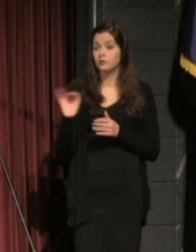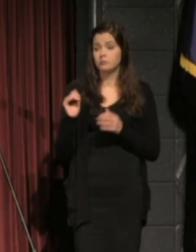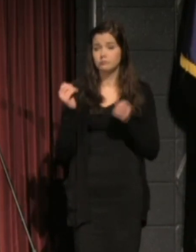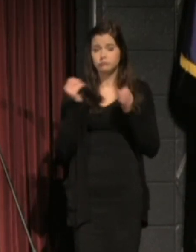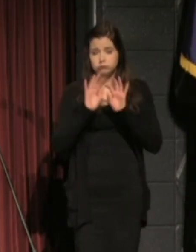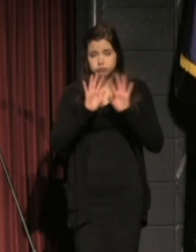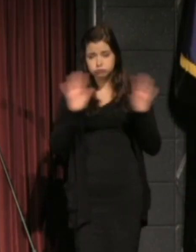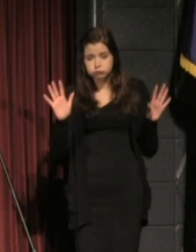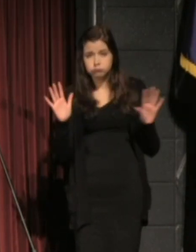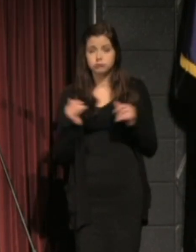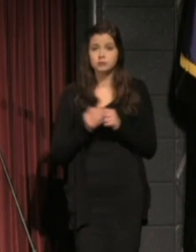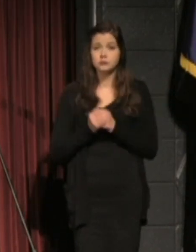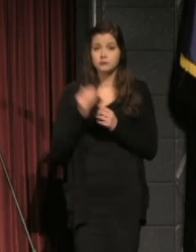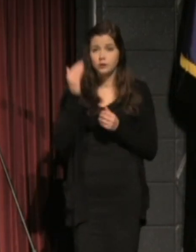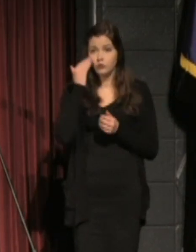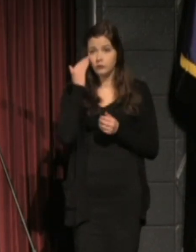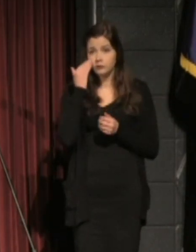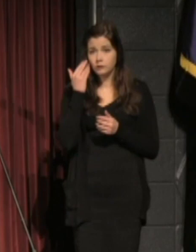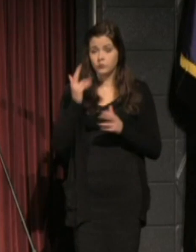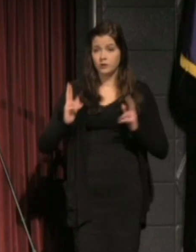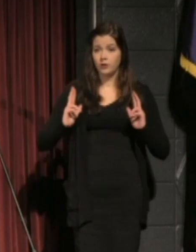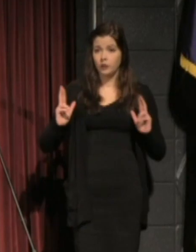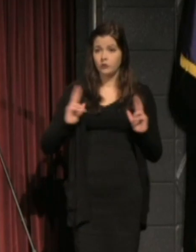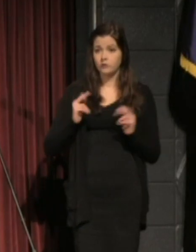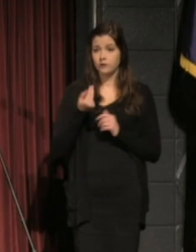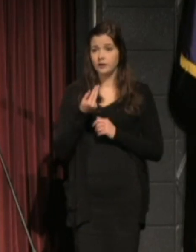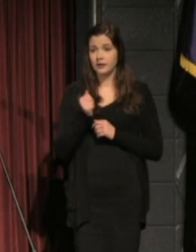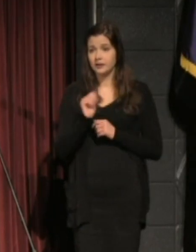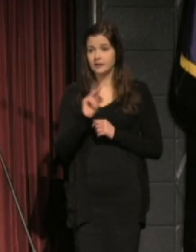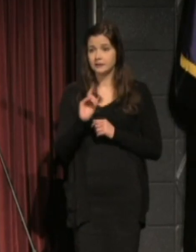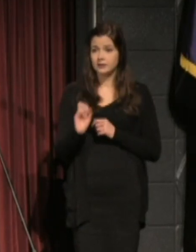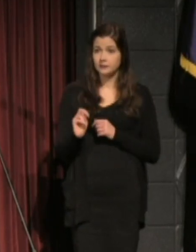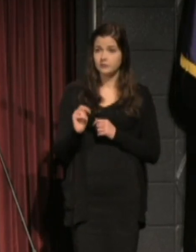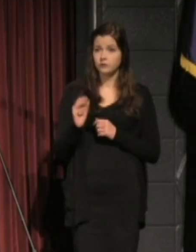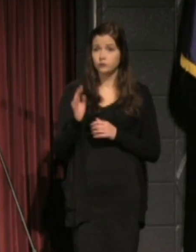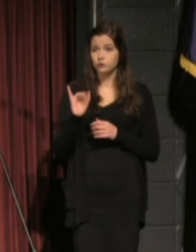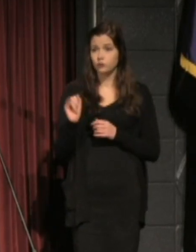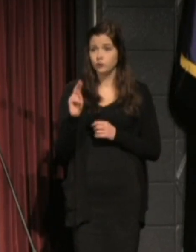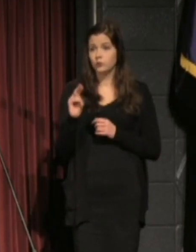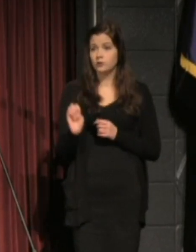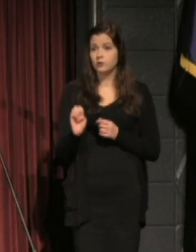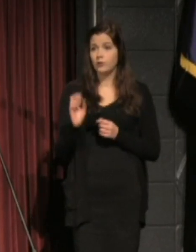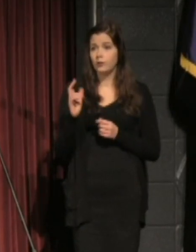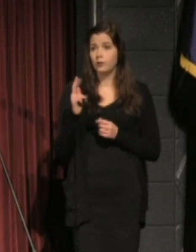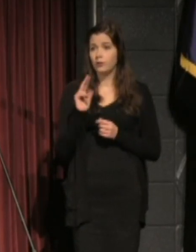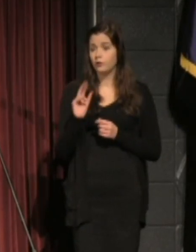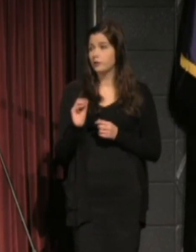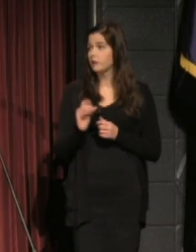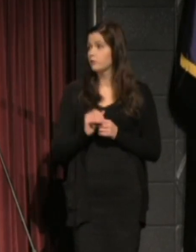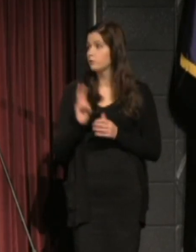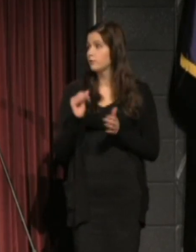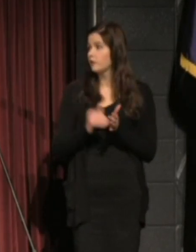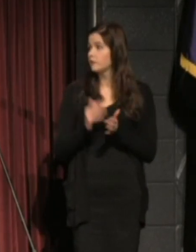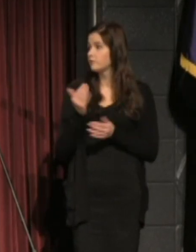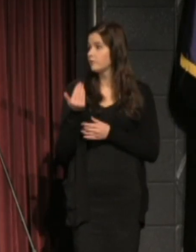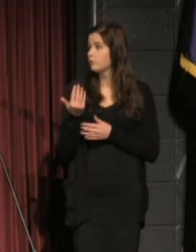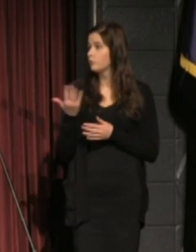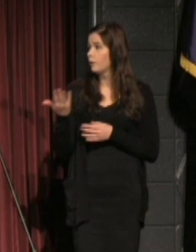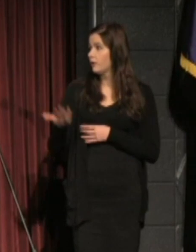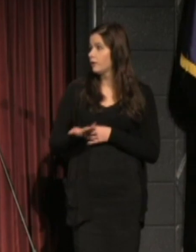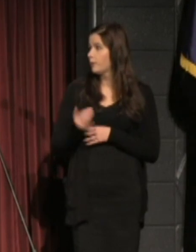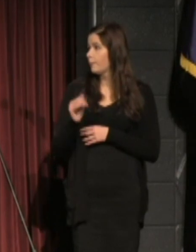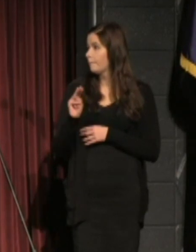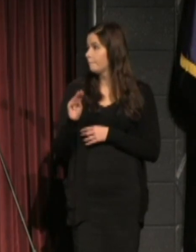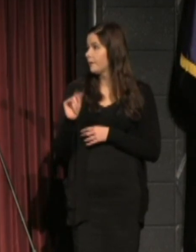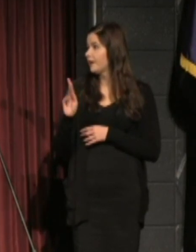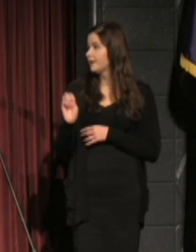experience. He retired as superintendent of the Hazen School District on June 30th, 2015. Please welcome Mr. Mike